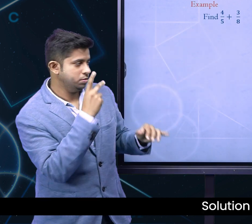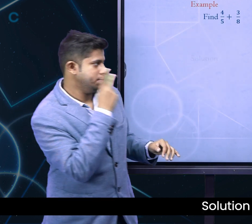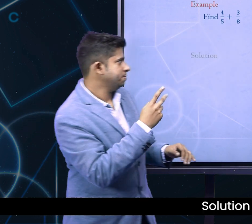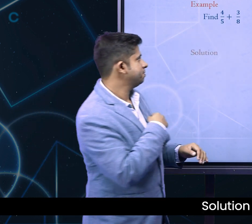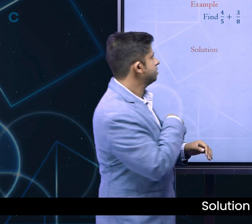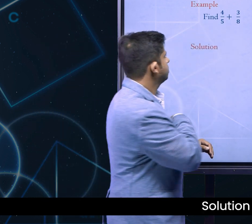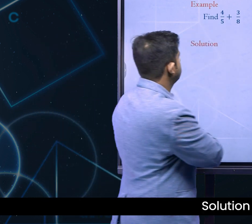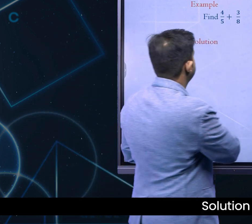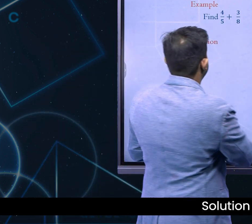Solution.